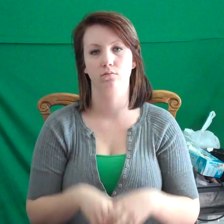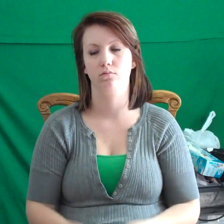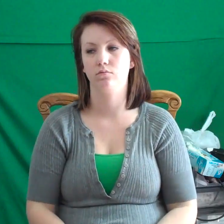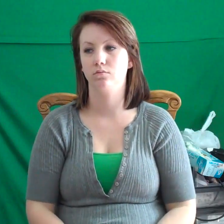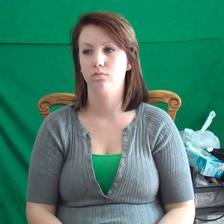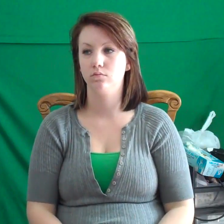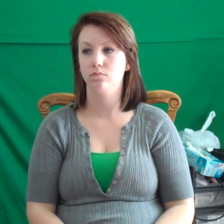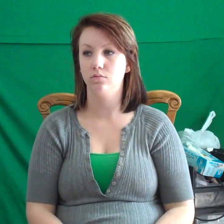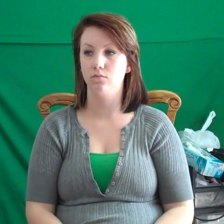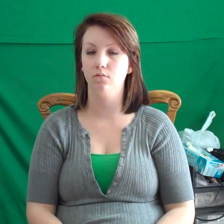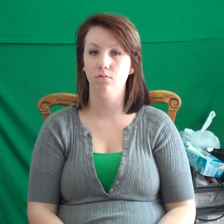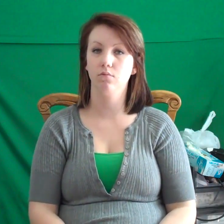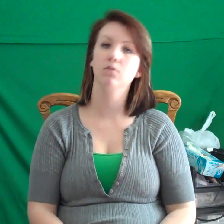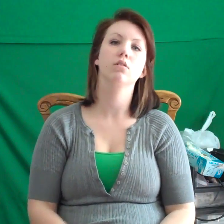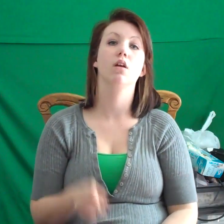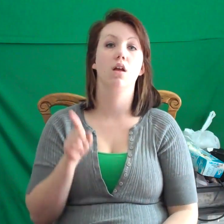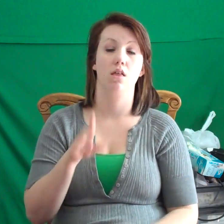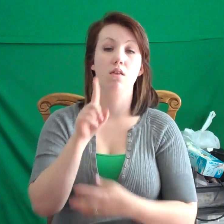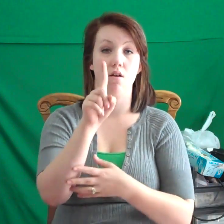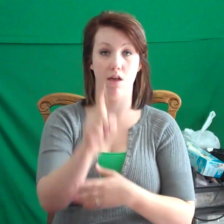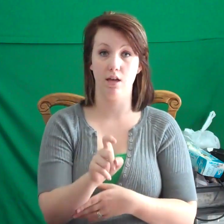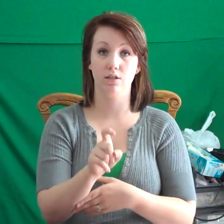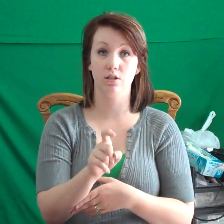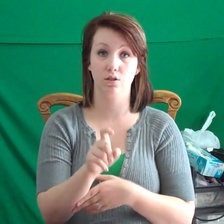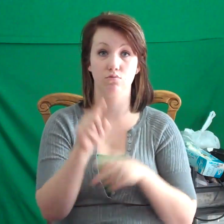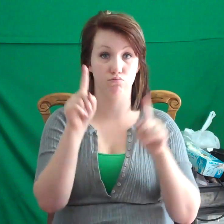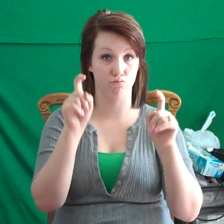So they're going to ask you questions based on knowledge of